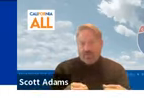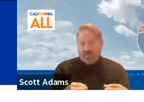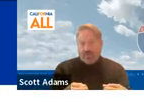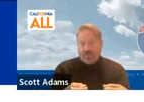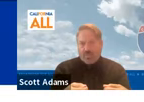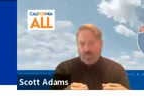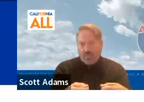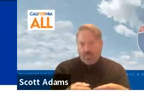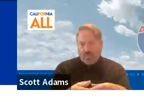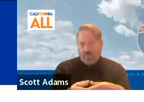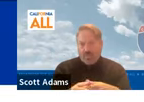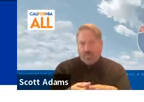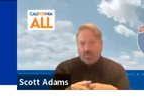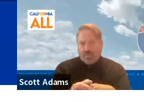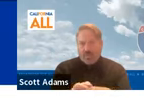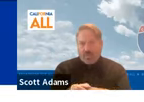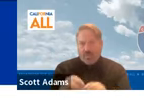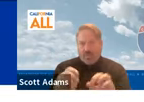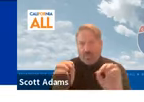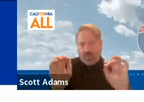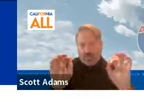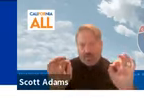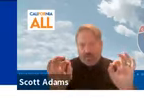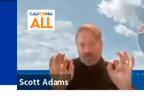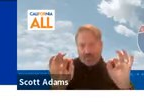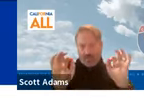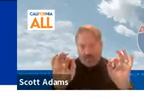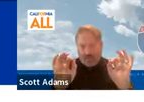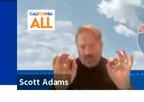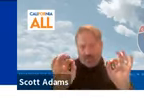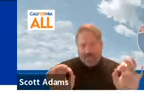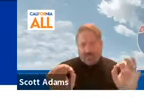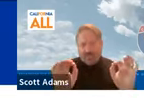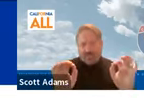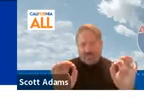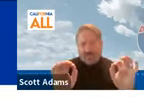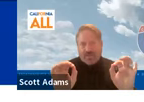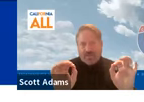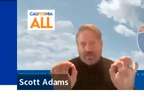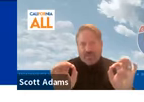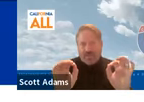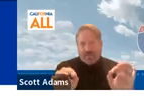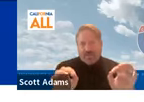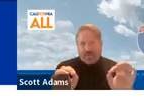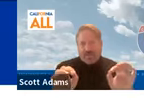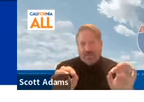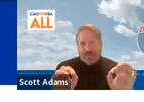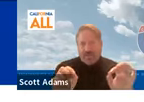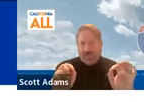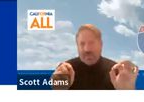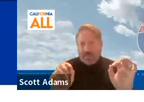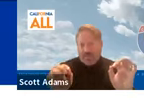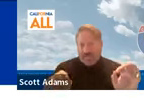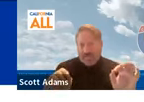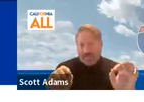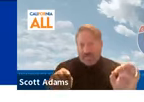on the Broadband for All portal. So this is an absolutely critical step